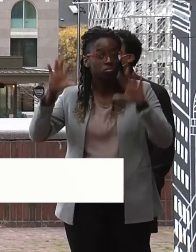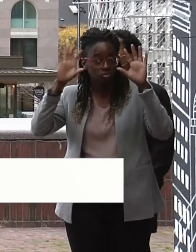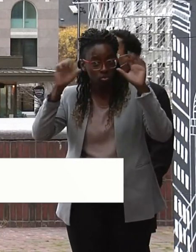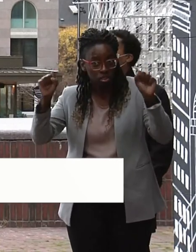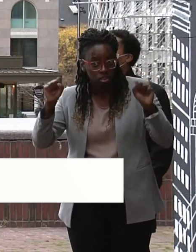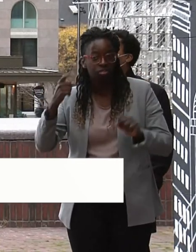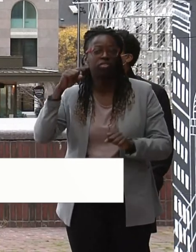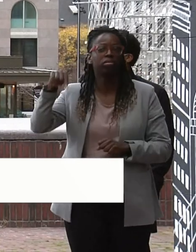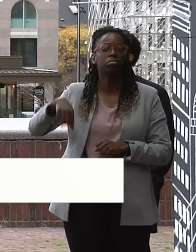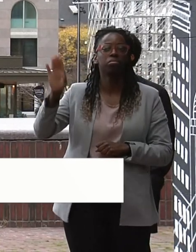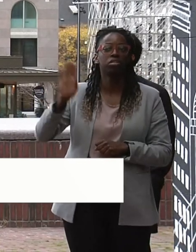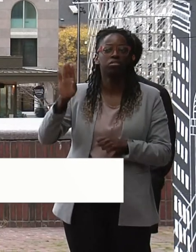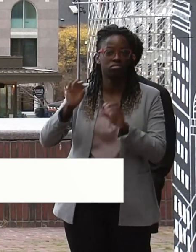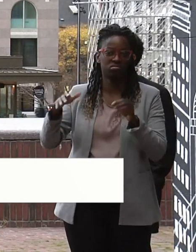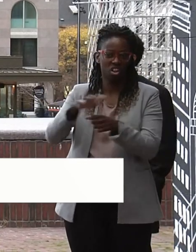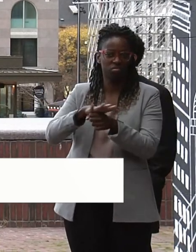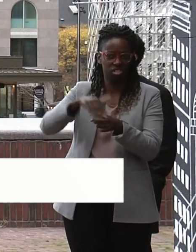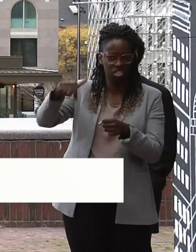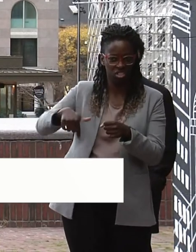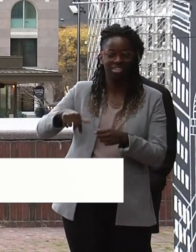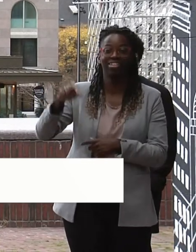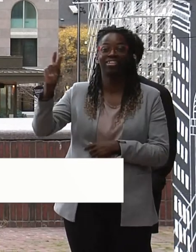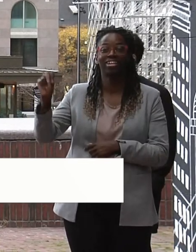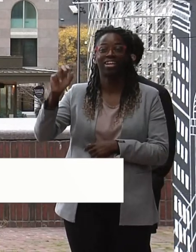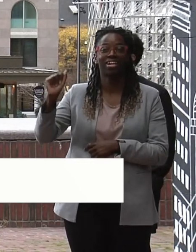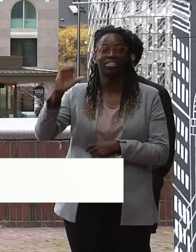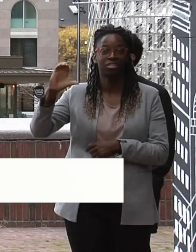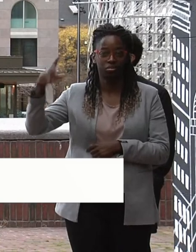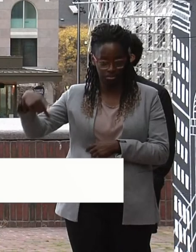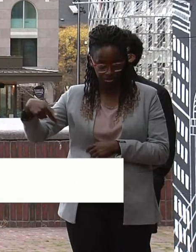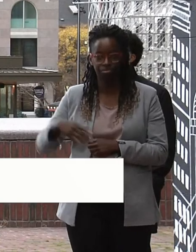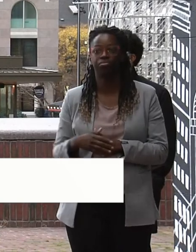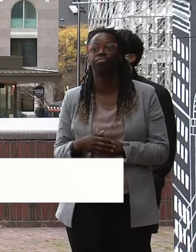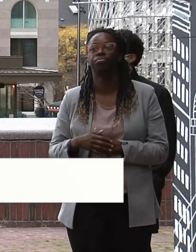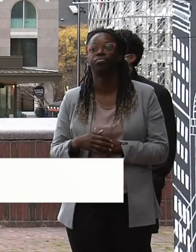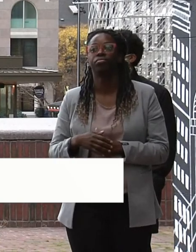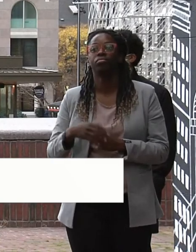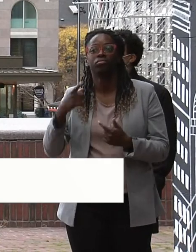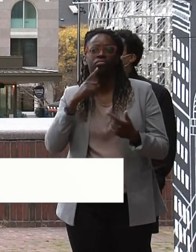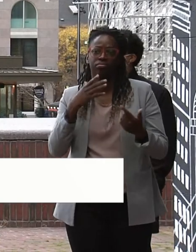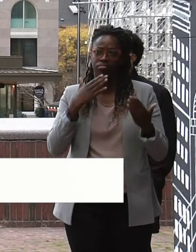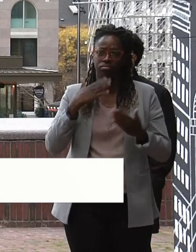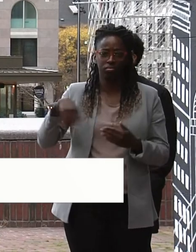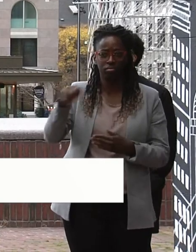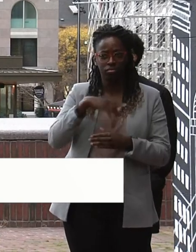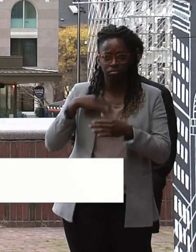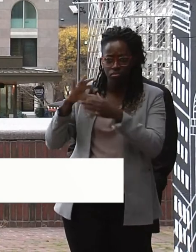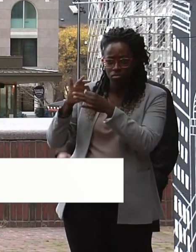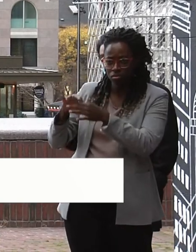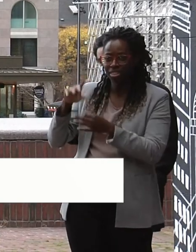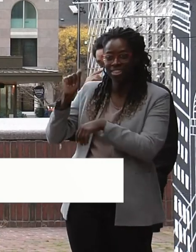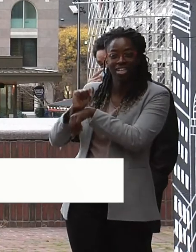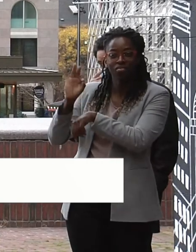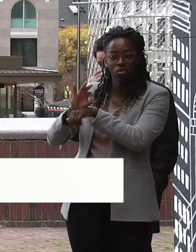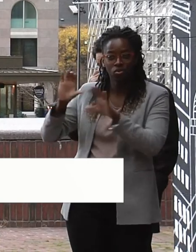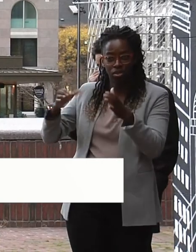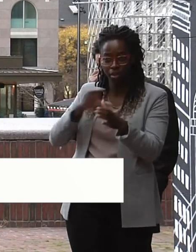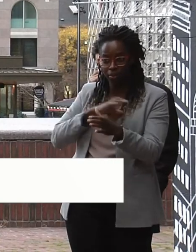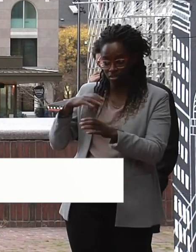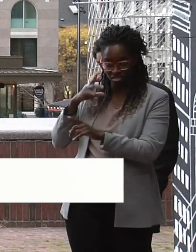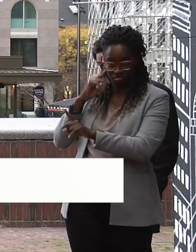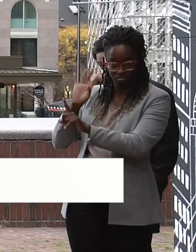thanking my fellow task force members, those who are here with us today, as well as those who are unable to